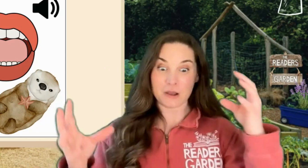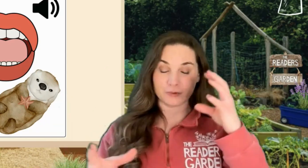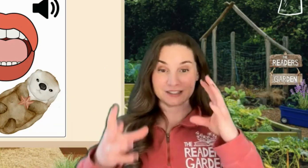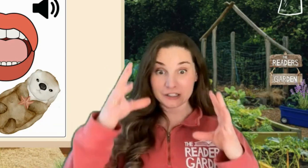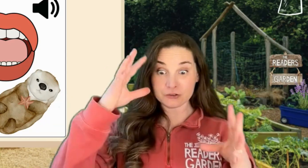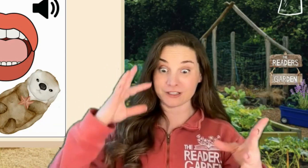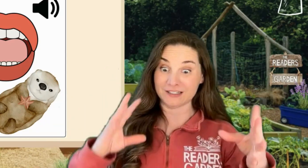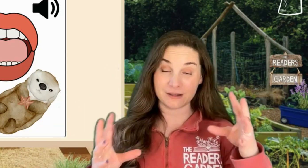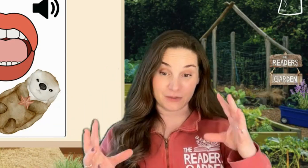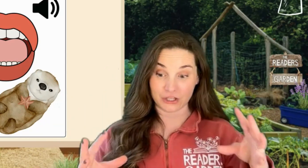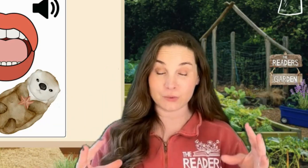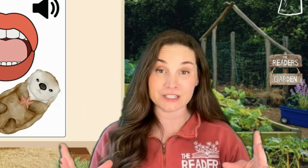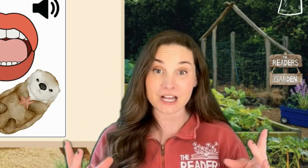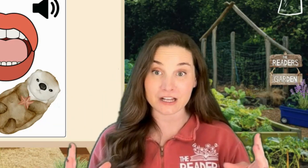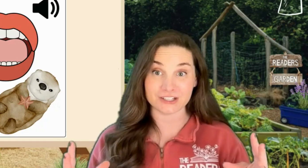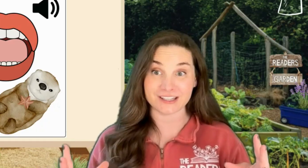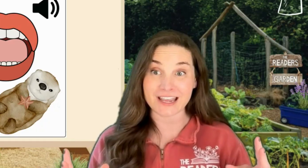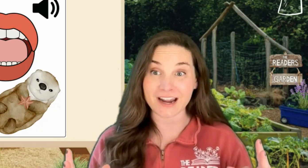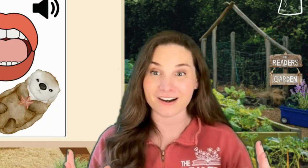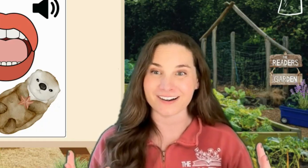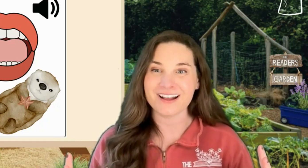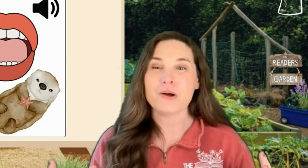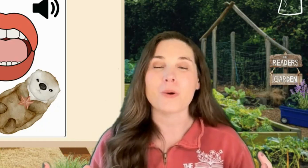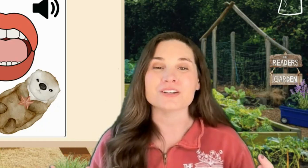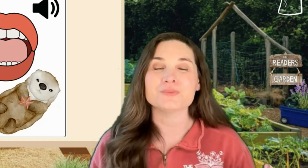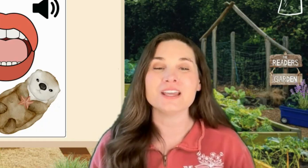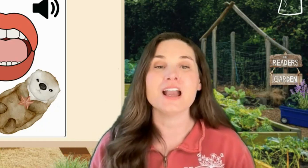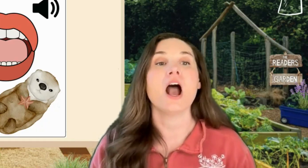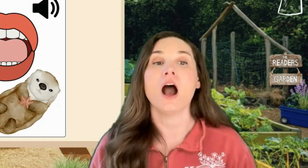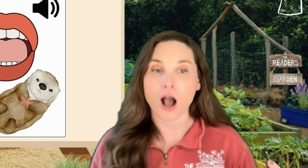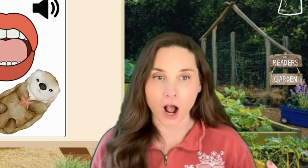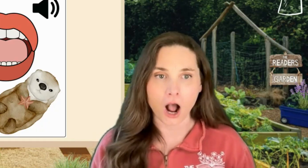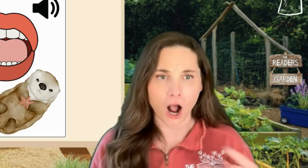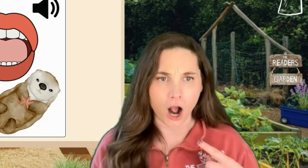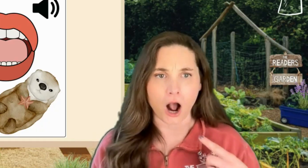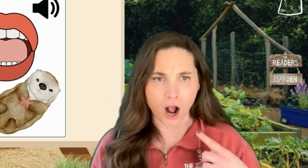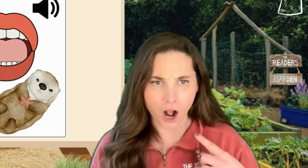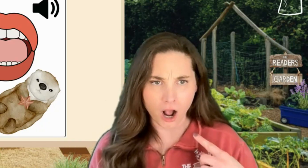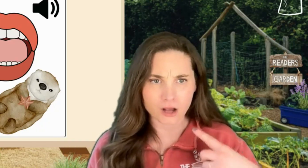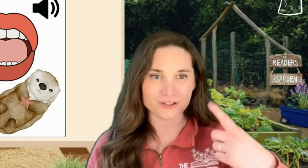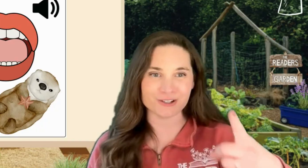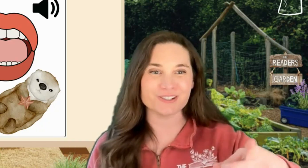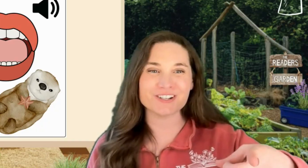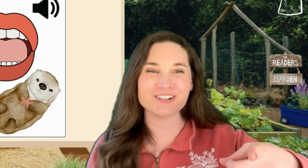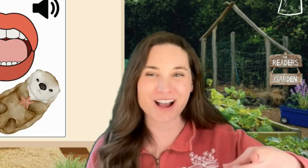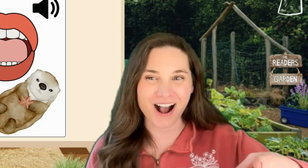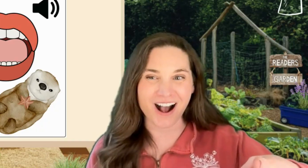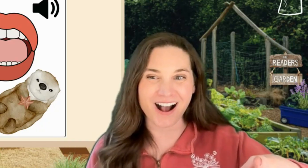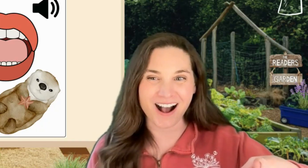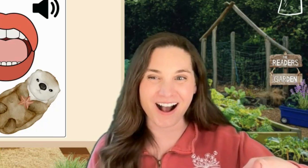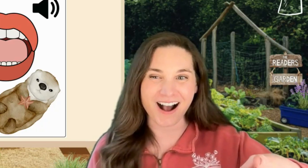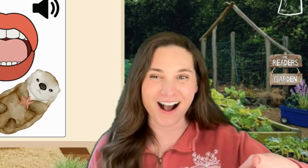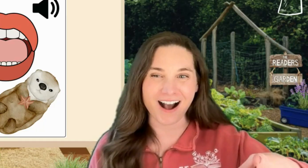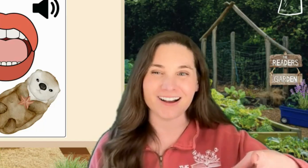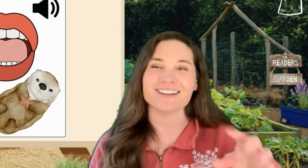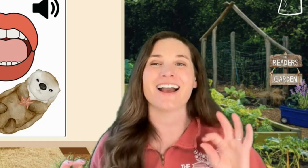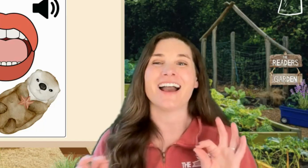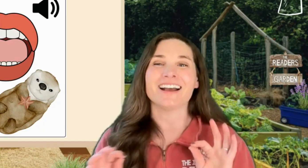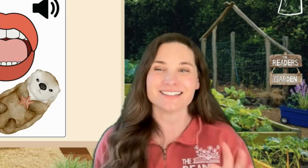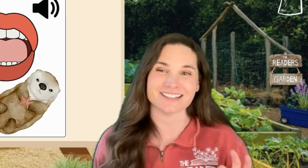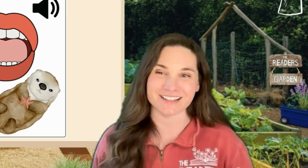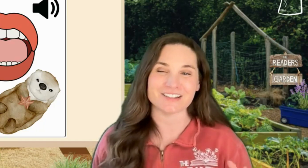if it was literally something you could touch in the air. Watch me. Ah, ah, ah. Your turn. Ah, ah,